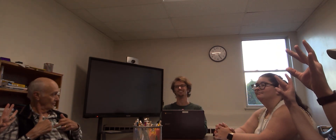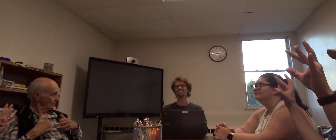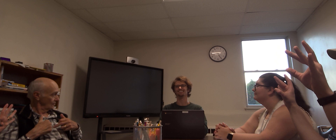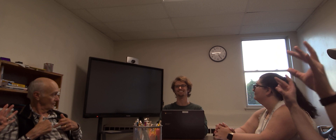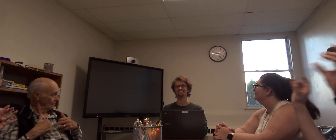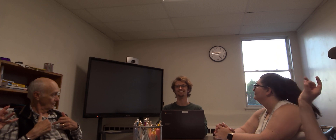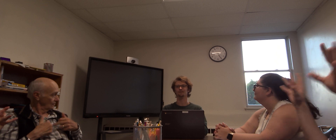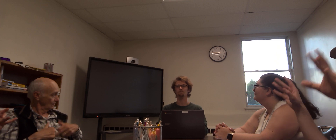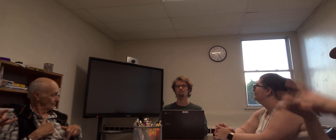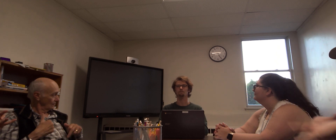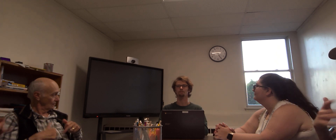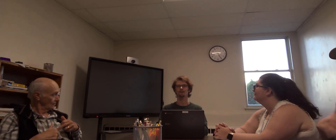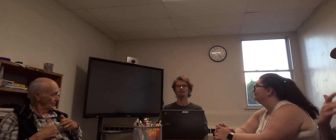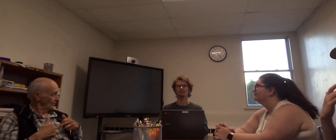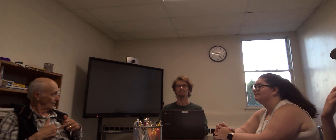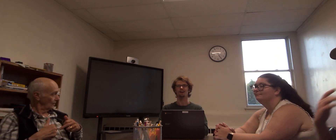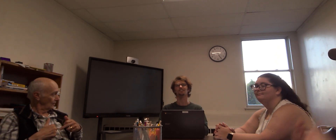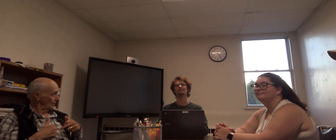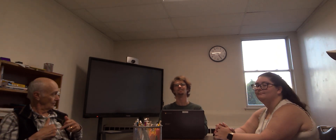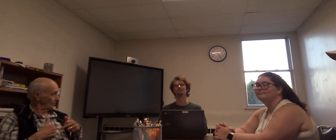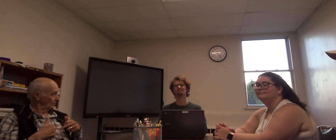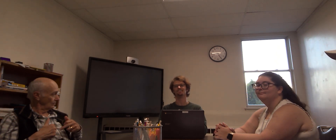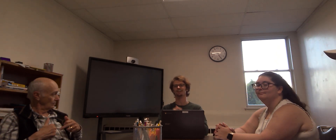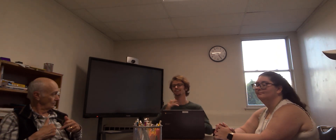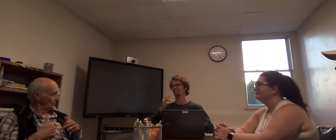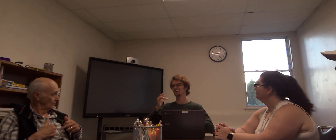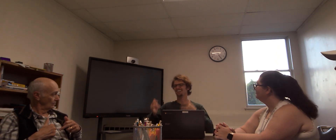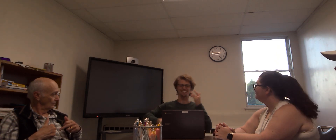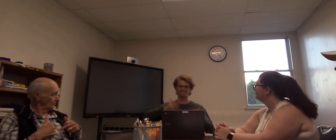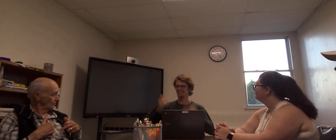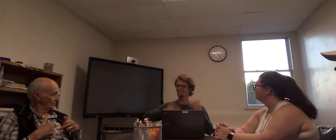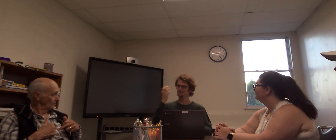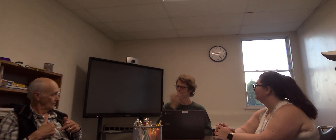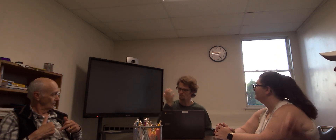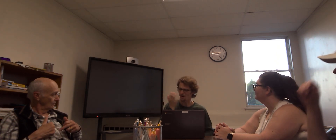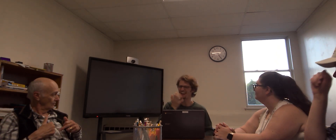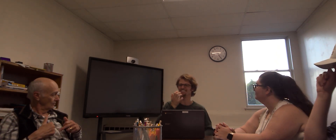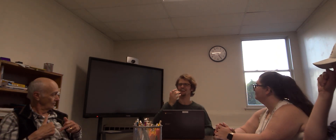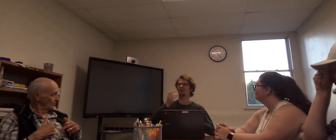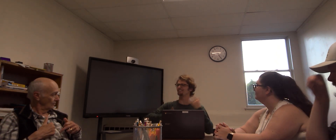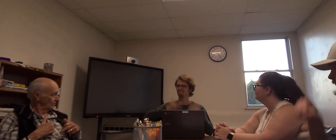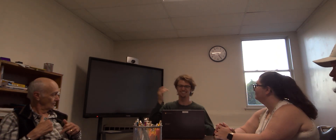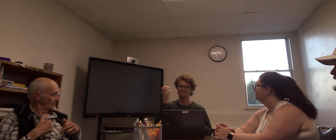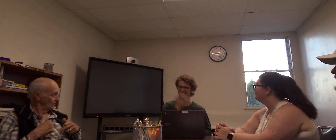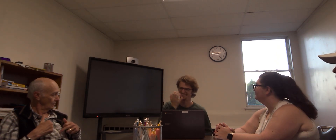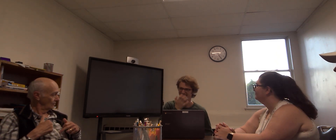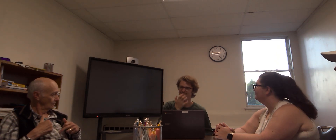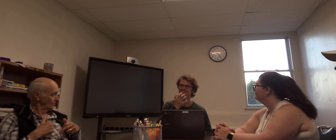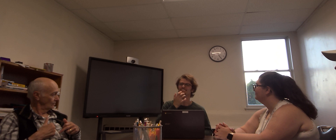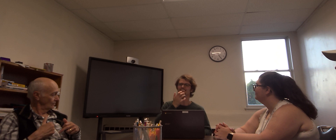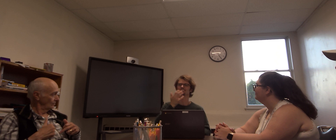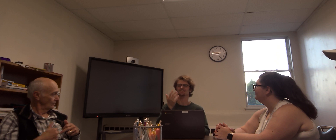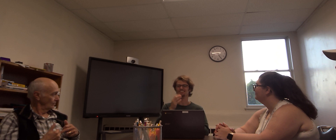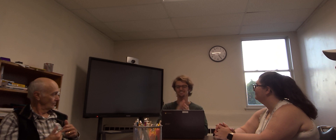yeah. Awfully excited. I think you'd usually sign excited, wow, awfully excited. That's what that would feel